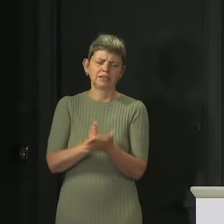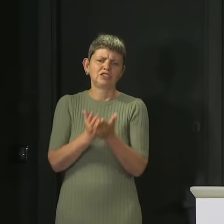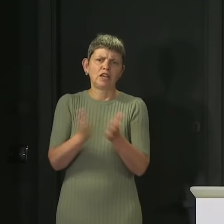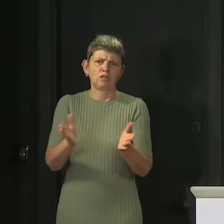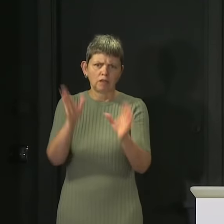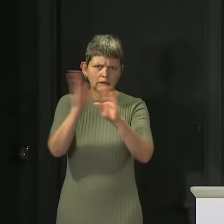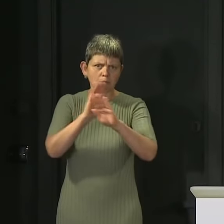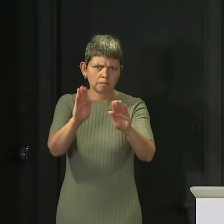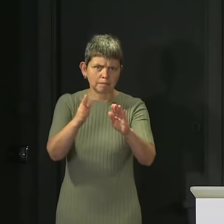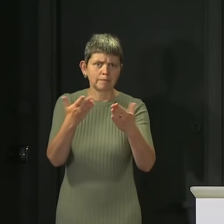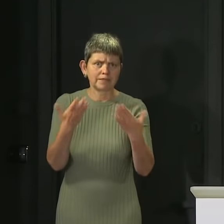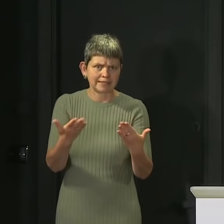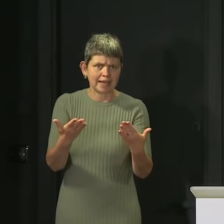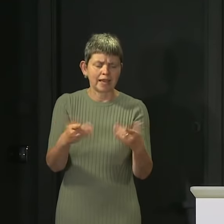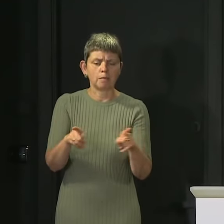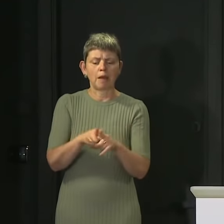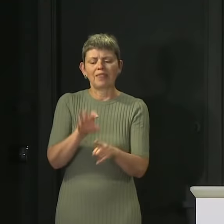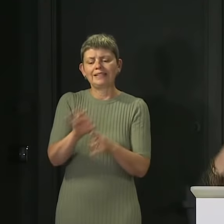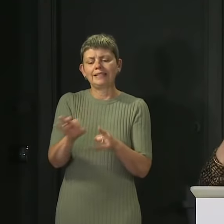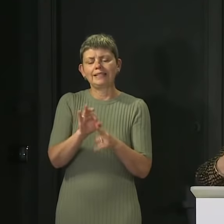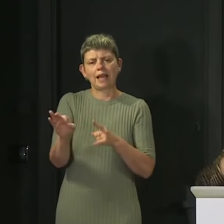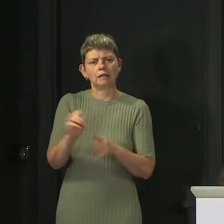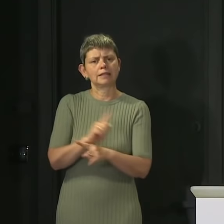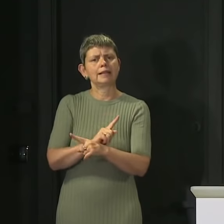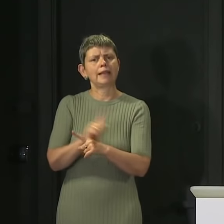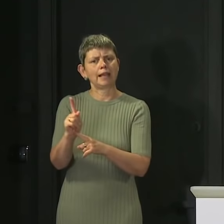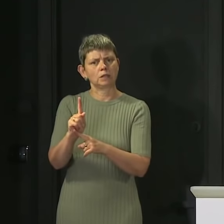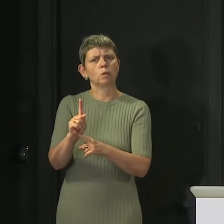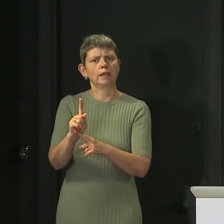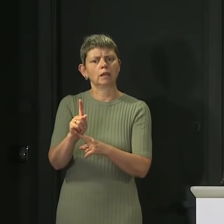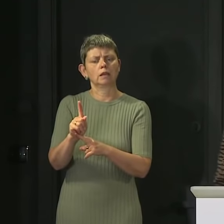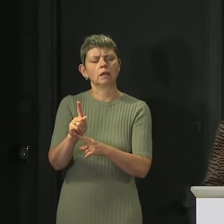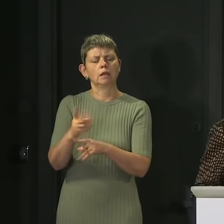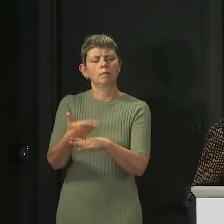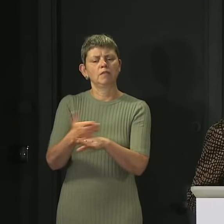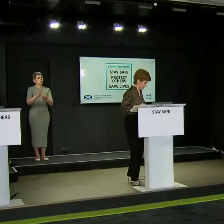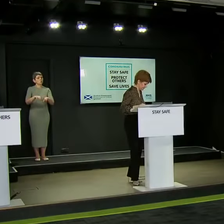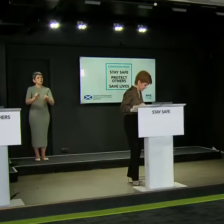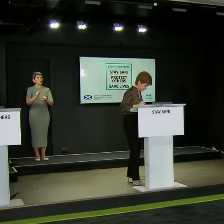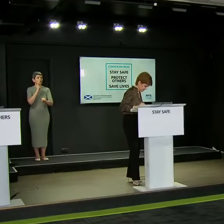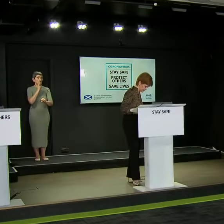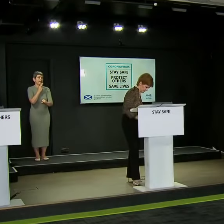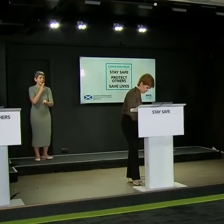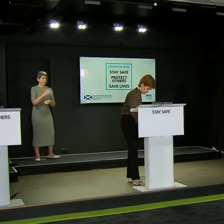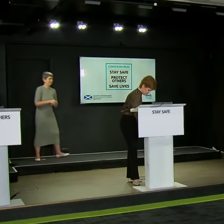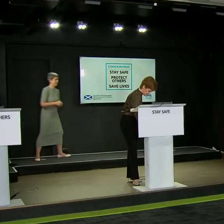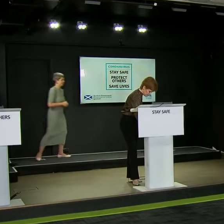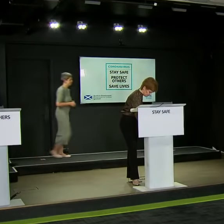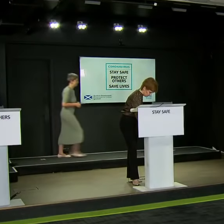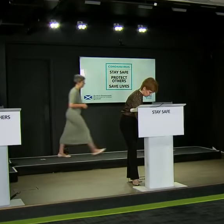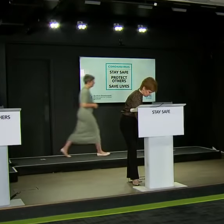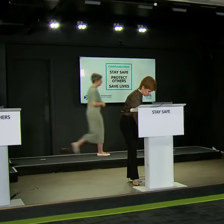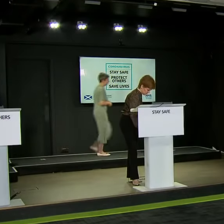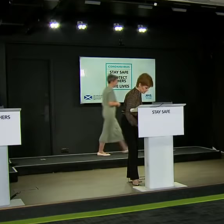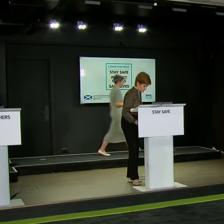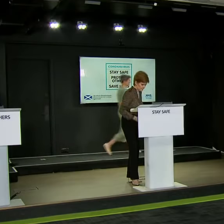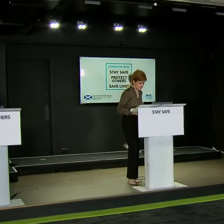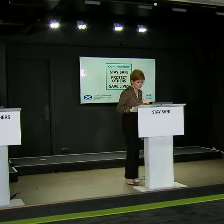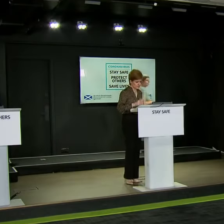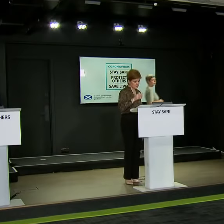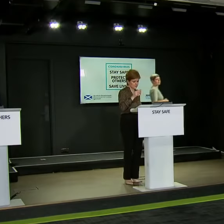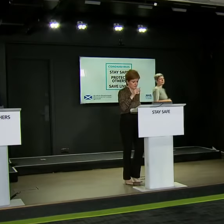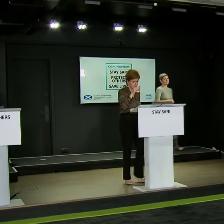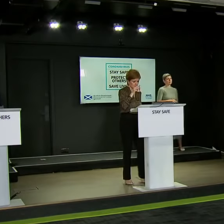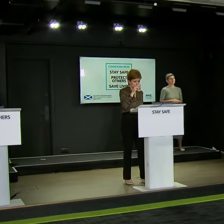but we will set out the details of it over the course of next week before it takes effect at the end of the week. The first of the 25